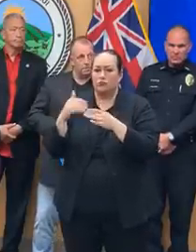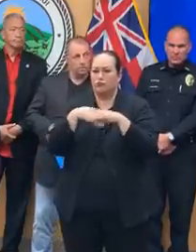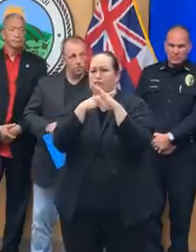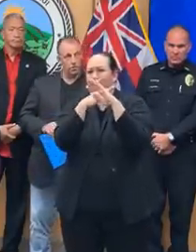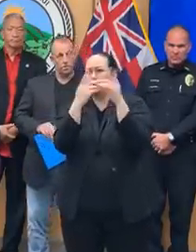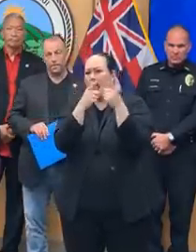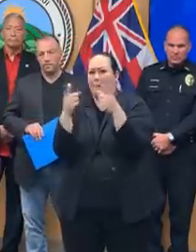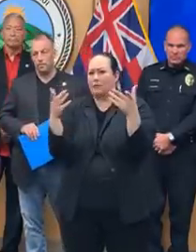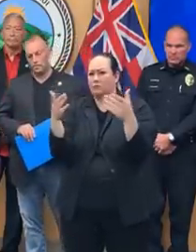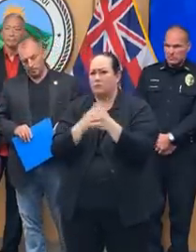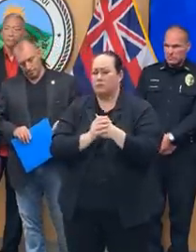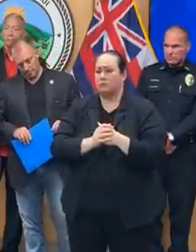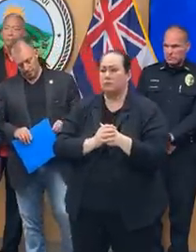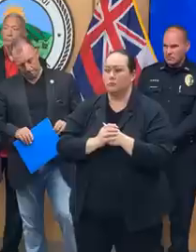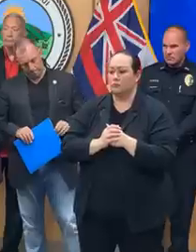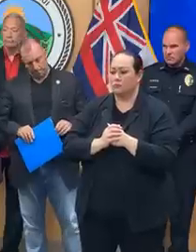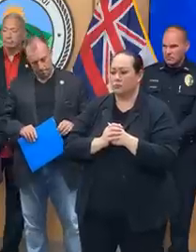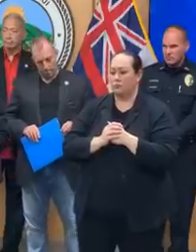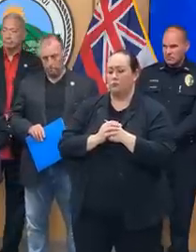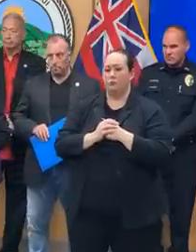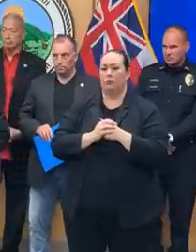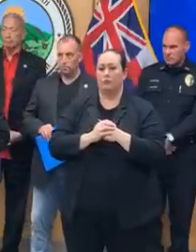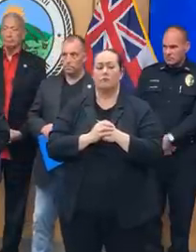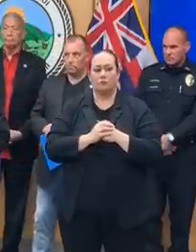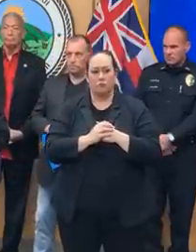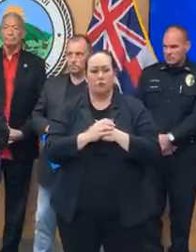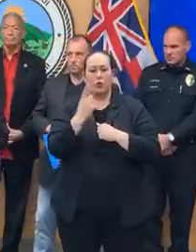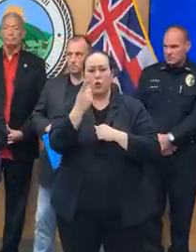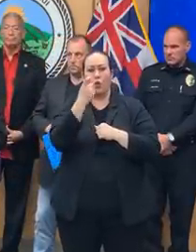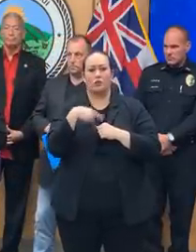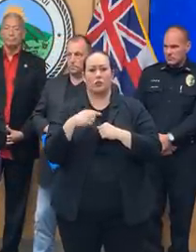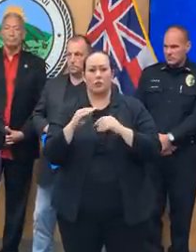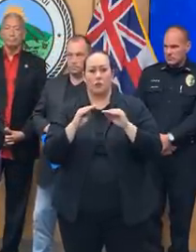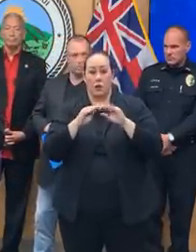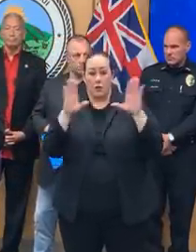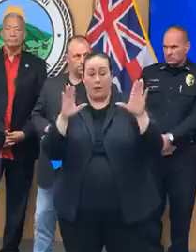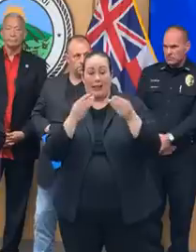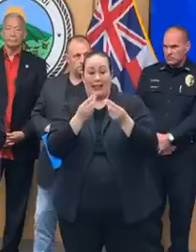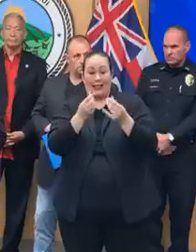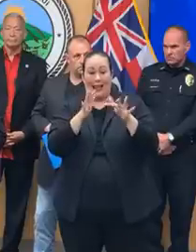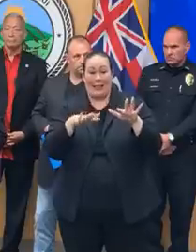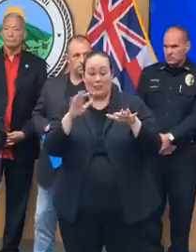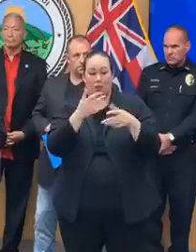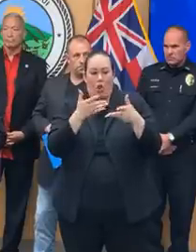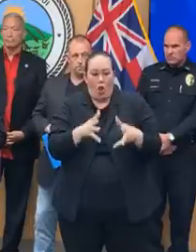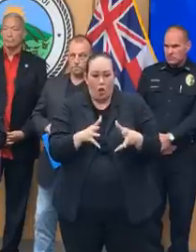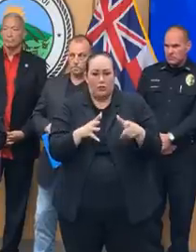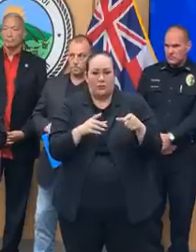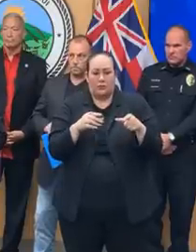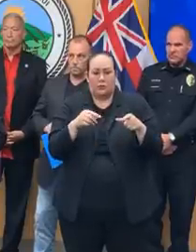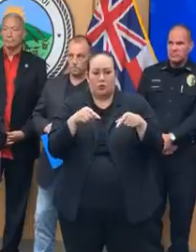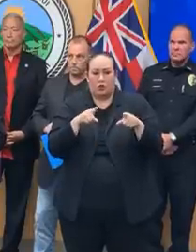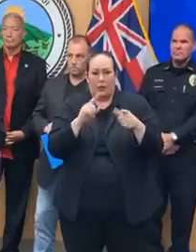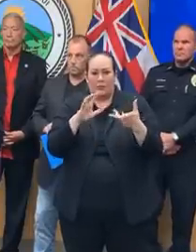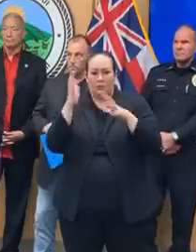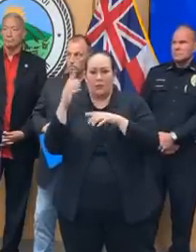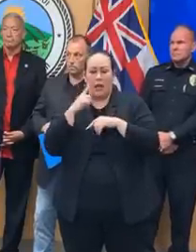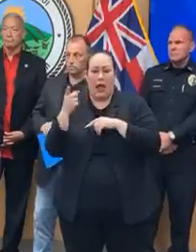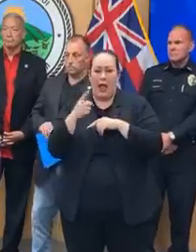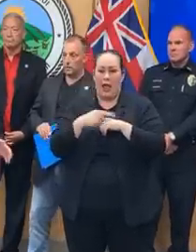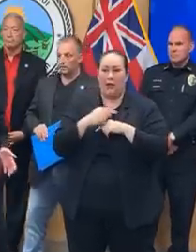from happening? So the question is around clarifying the lands lost during the devastation and